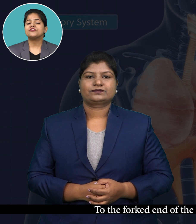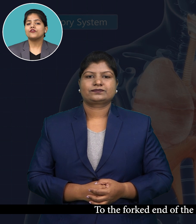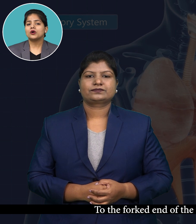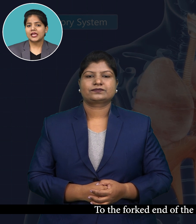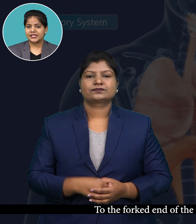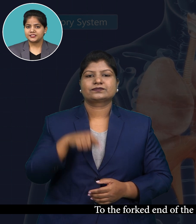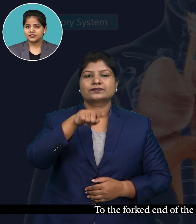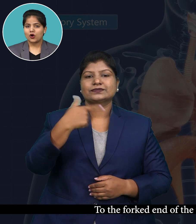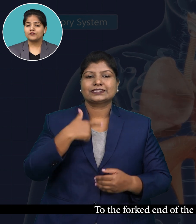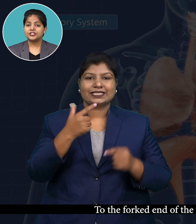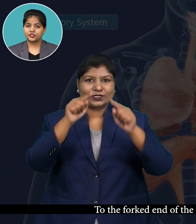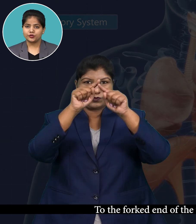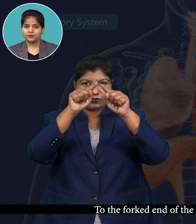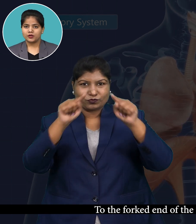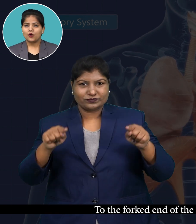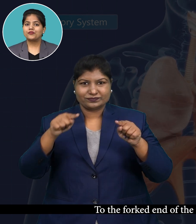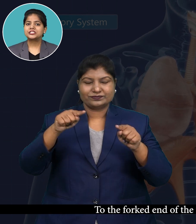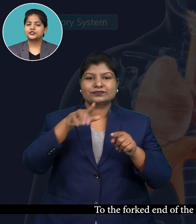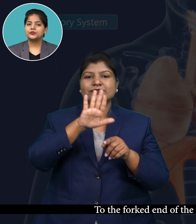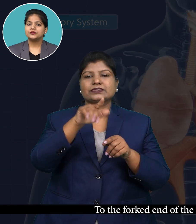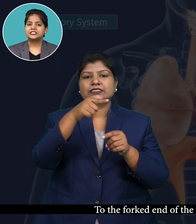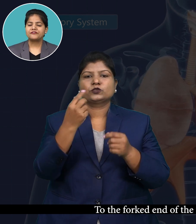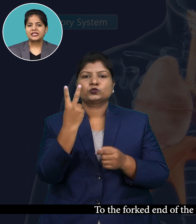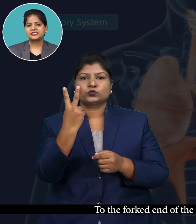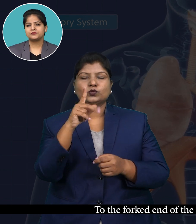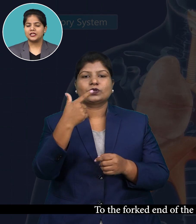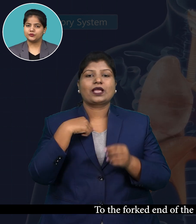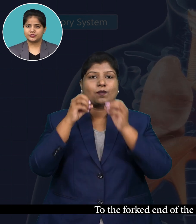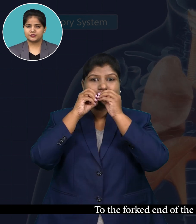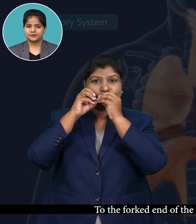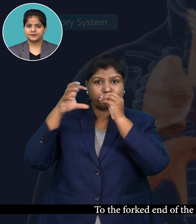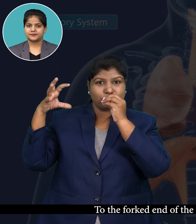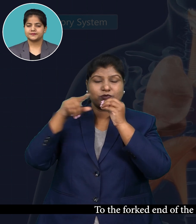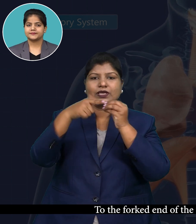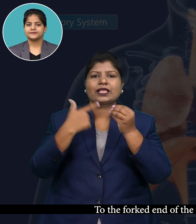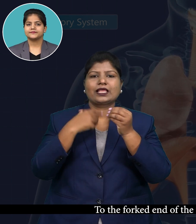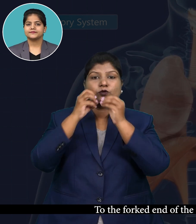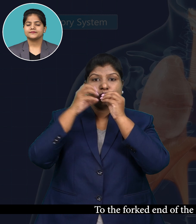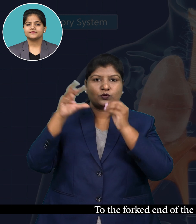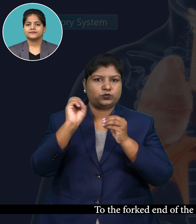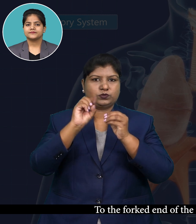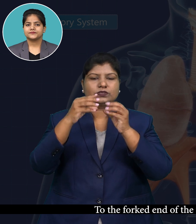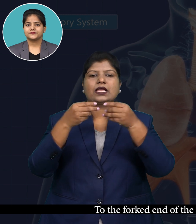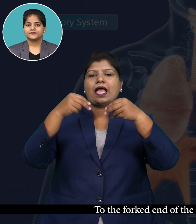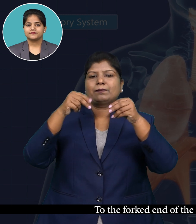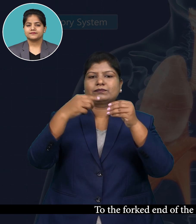To the fork end of the tube, fix 2 deflated balloons.